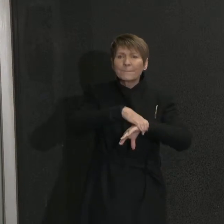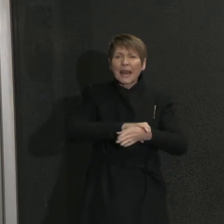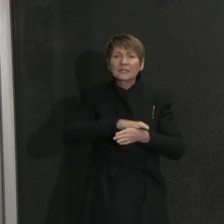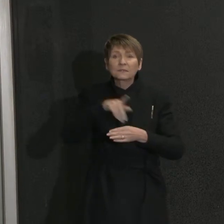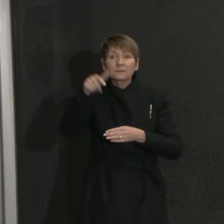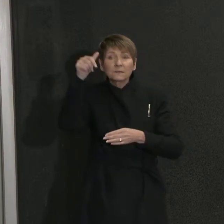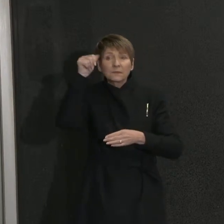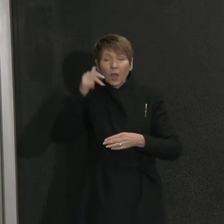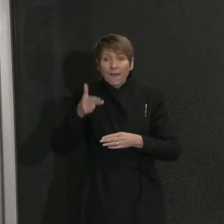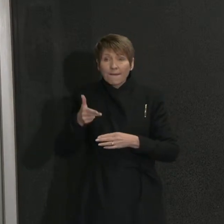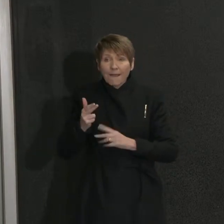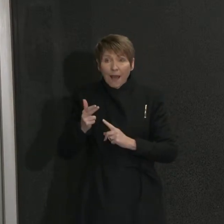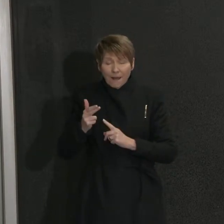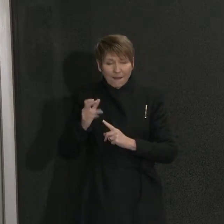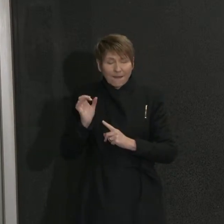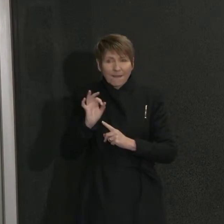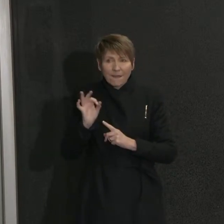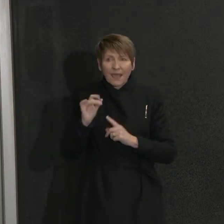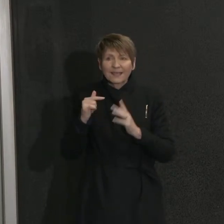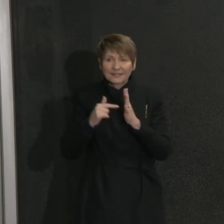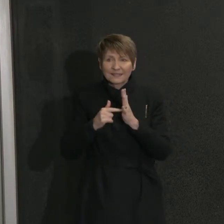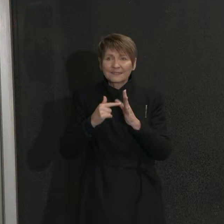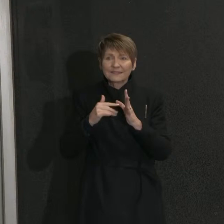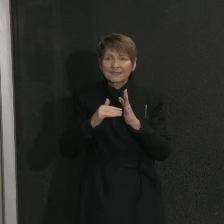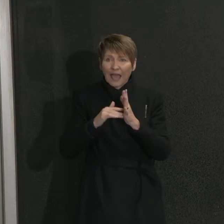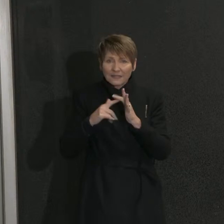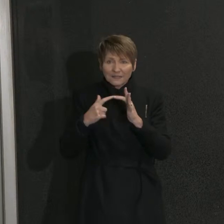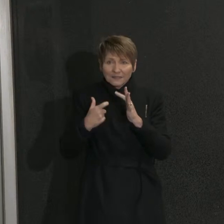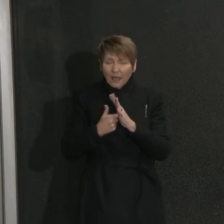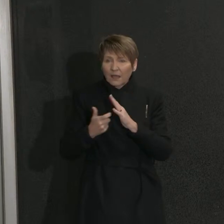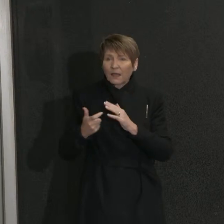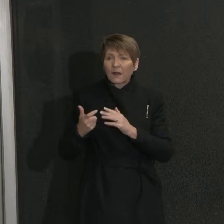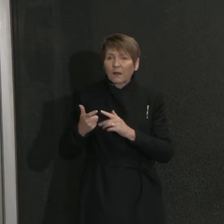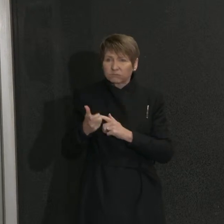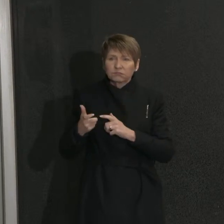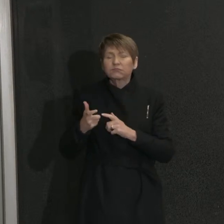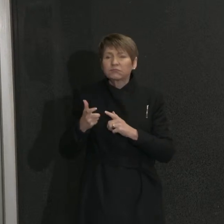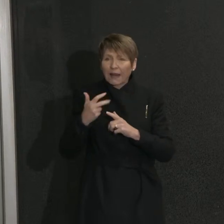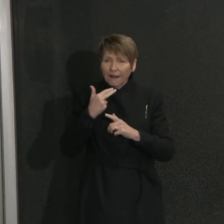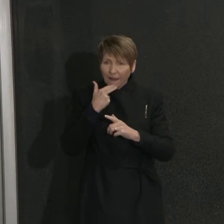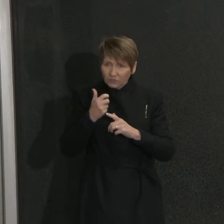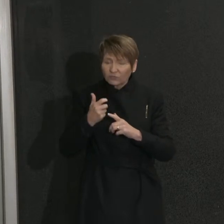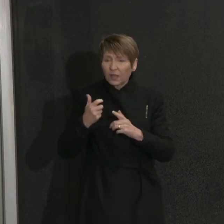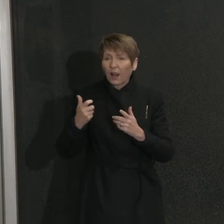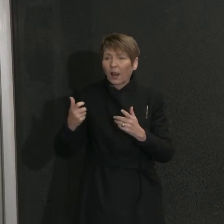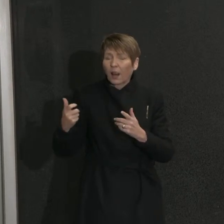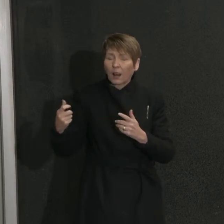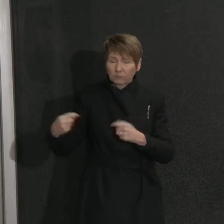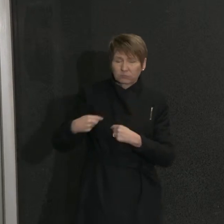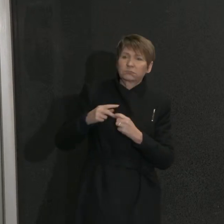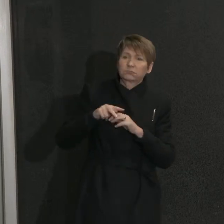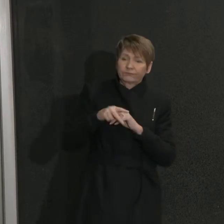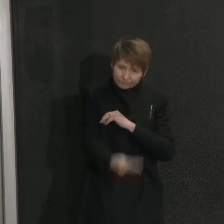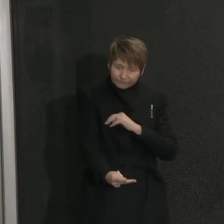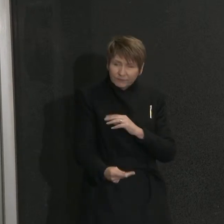we send our best wishes to the officer that's been injured and to his family. I understand there's a history of police service in that family, and we